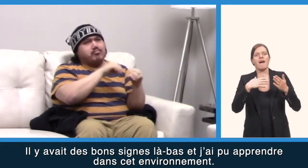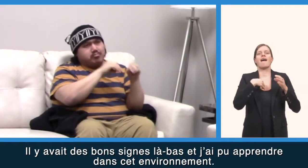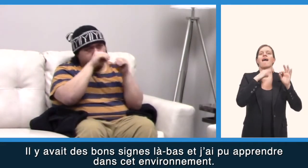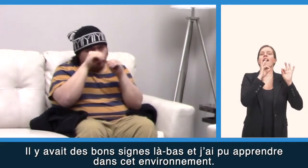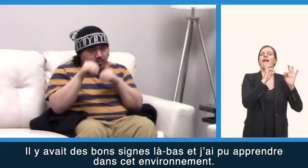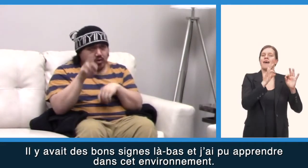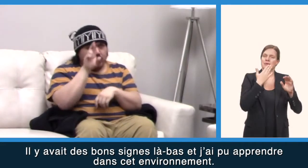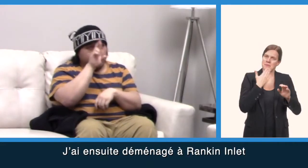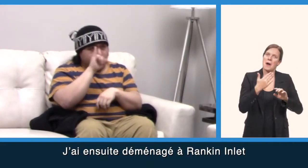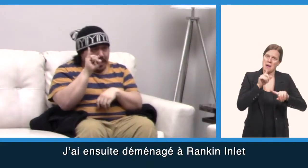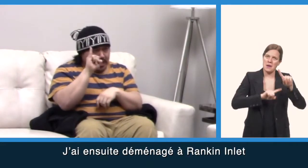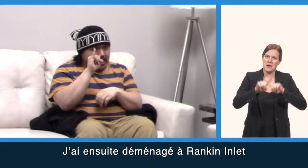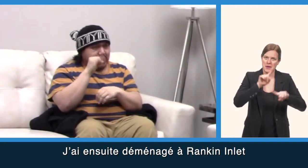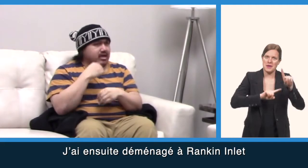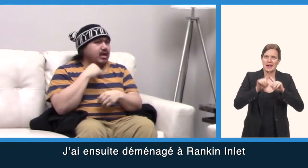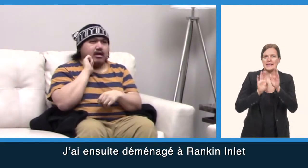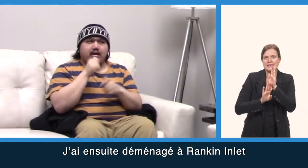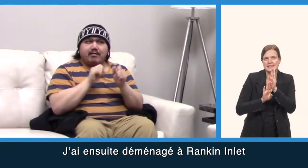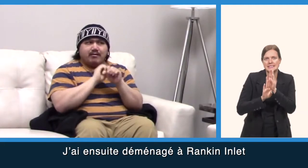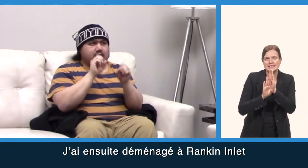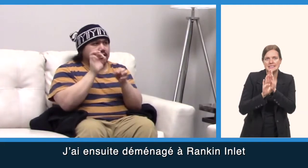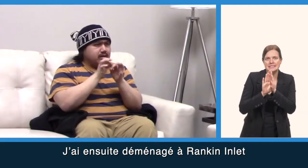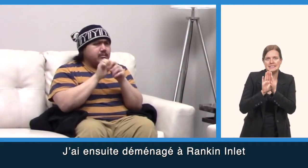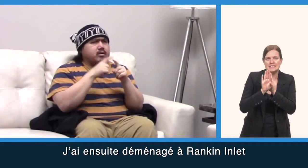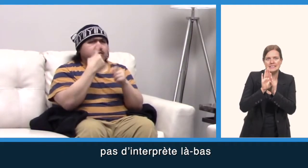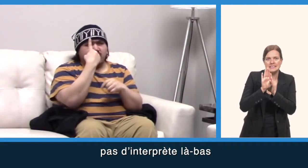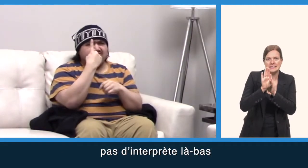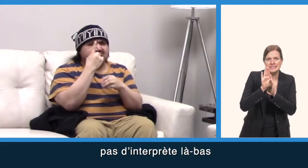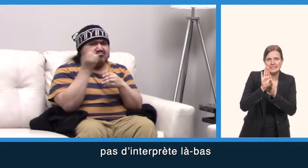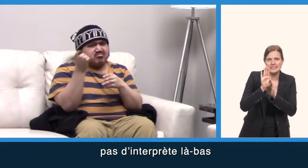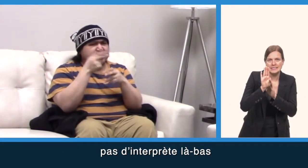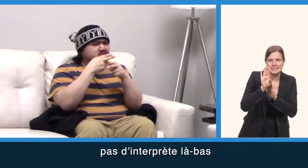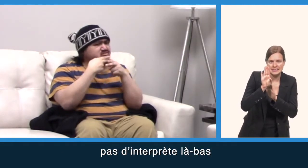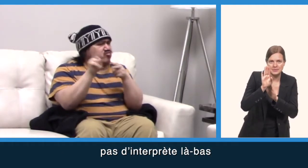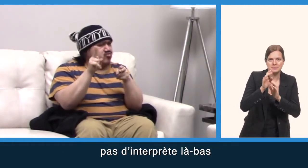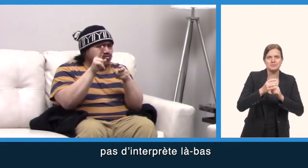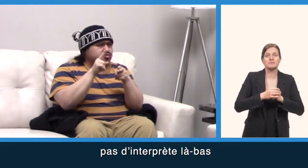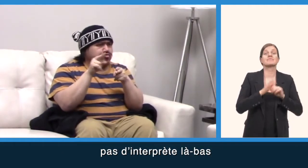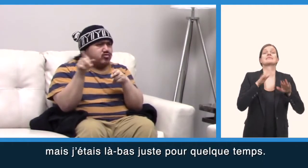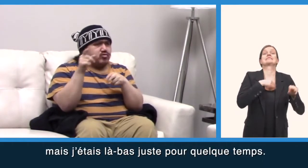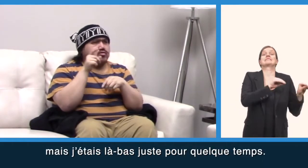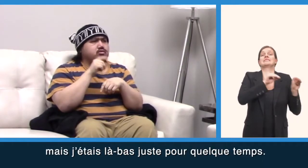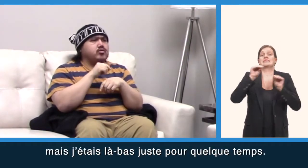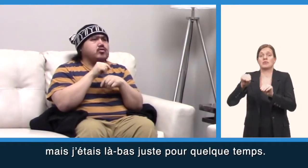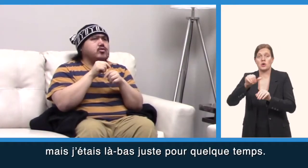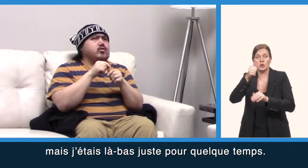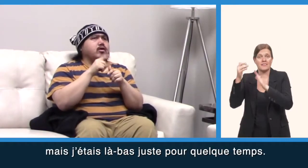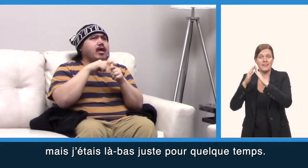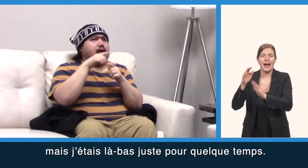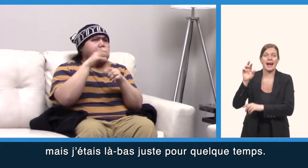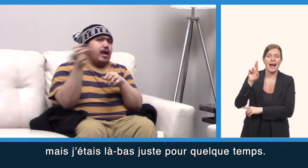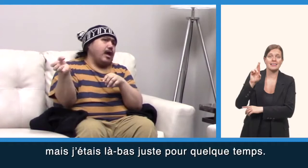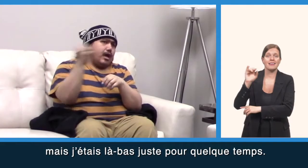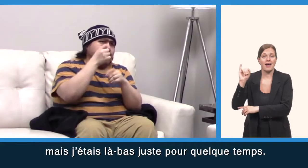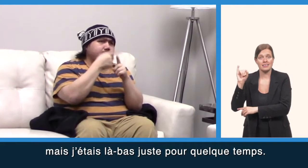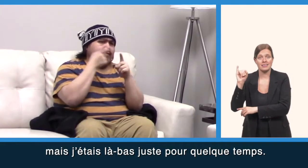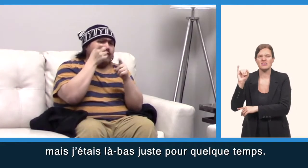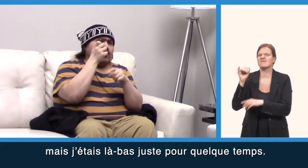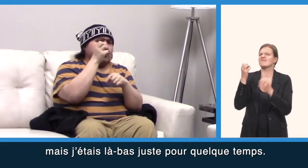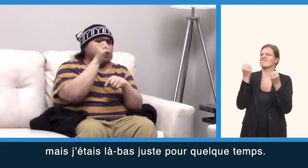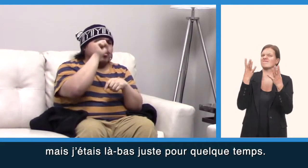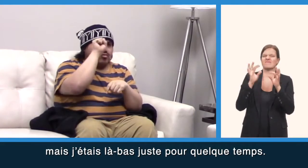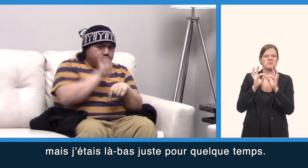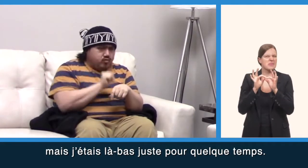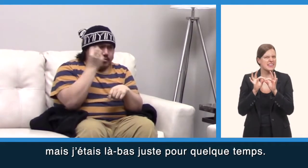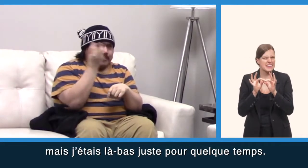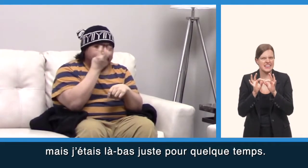environment. Then I moved to Rankin Inlet, no interpreter there. Well, it was for a short time, or I was there,